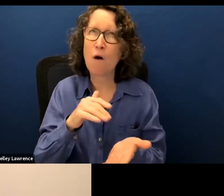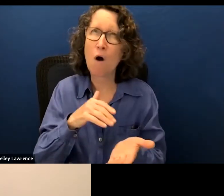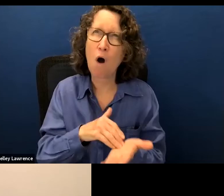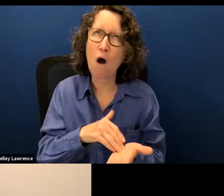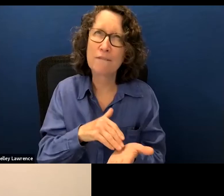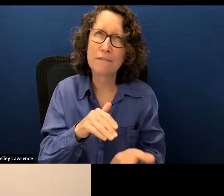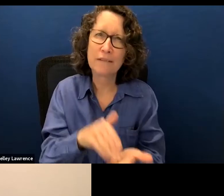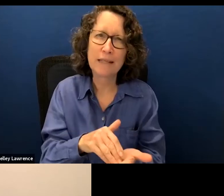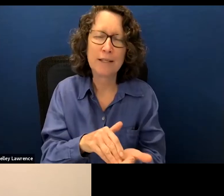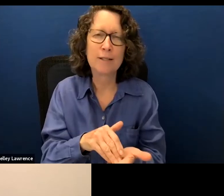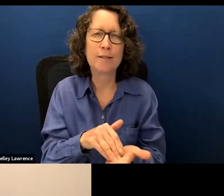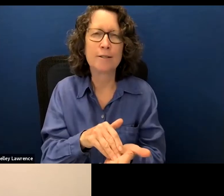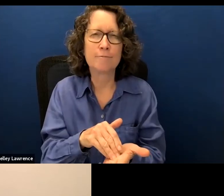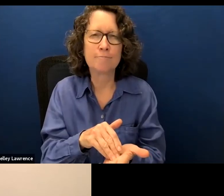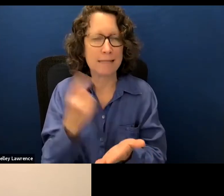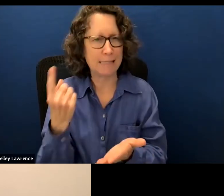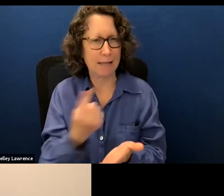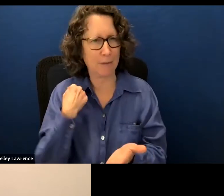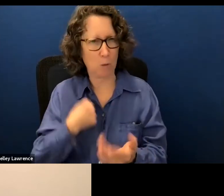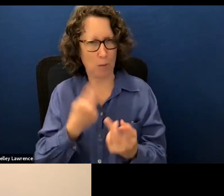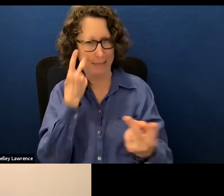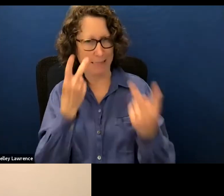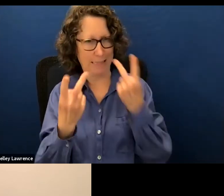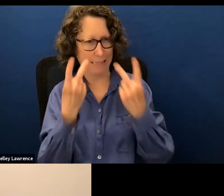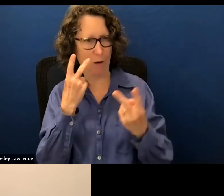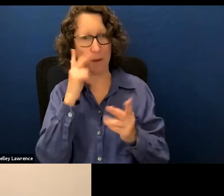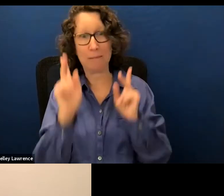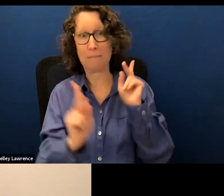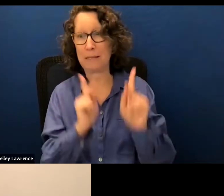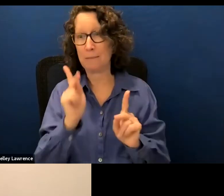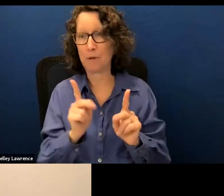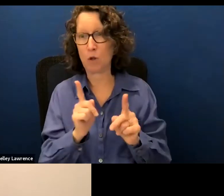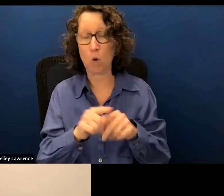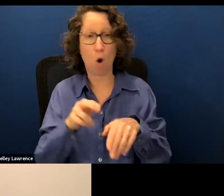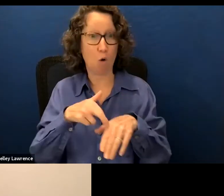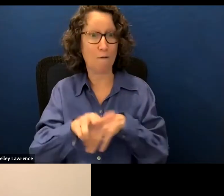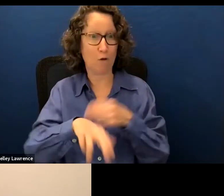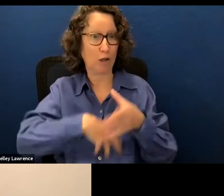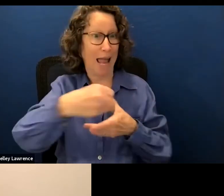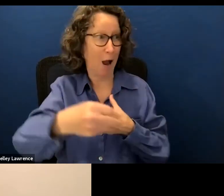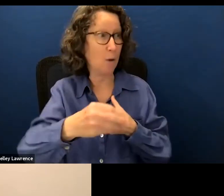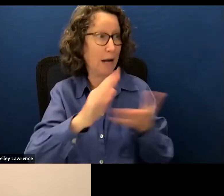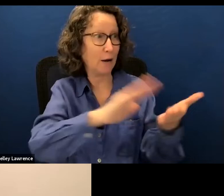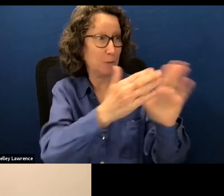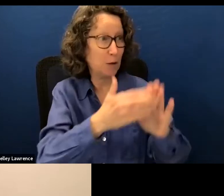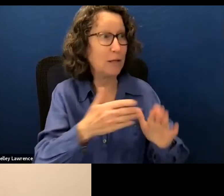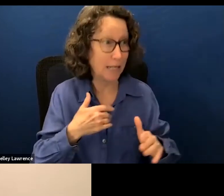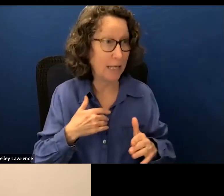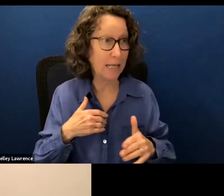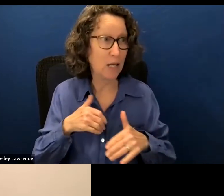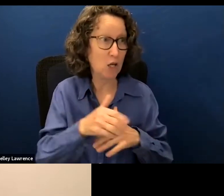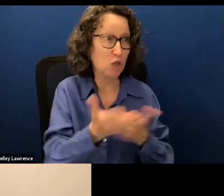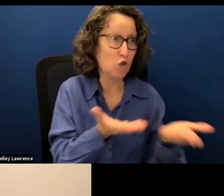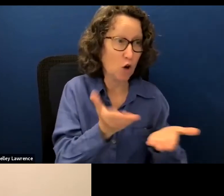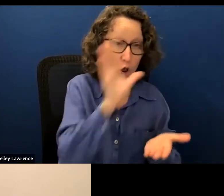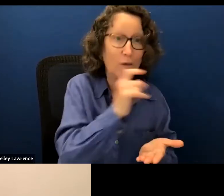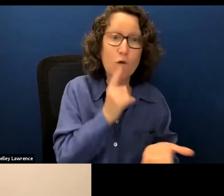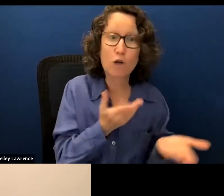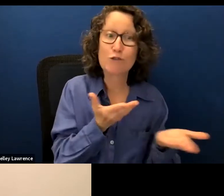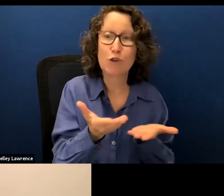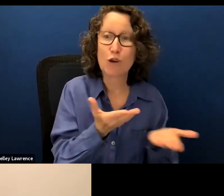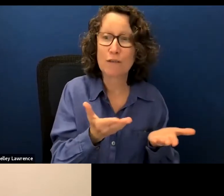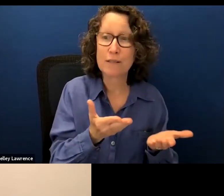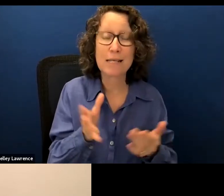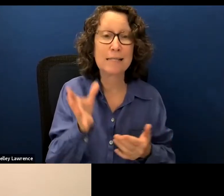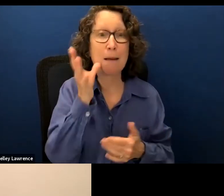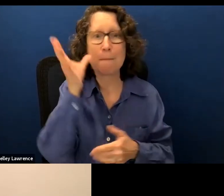often something we see with folks who are referred out into the community to be served, is if